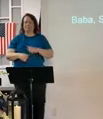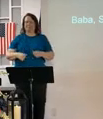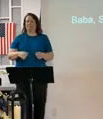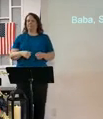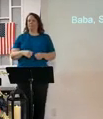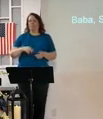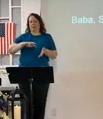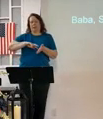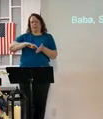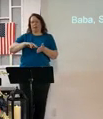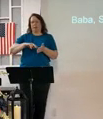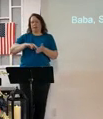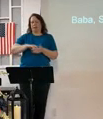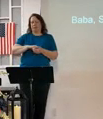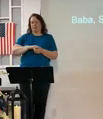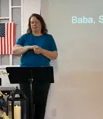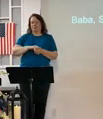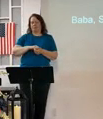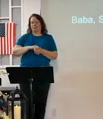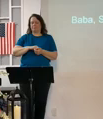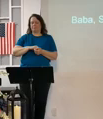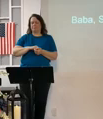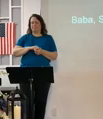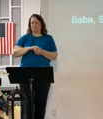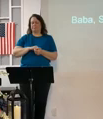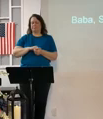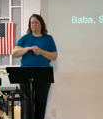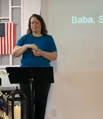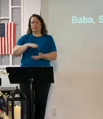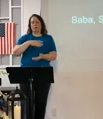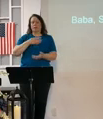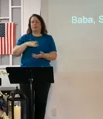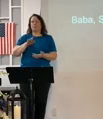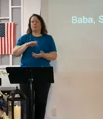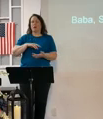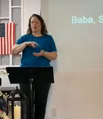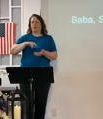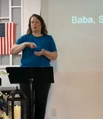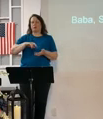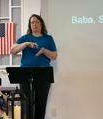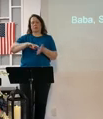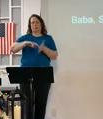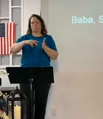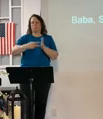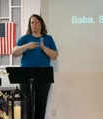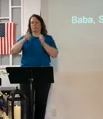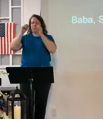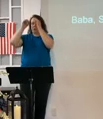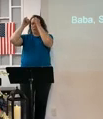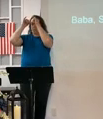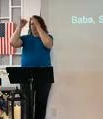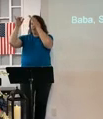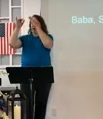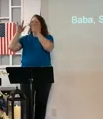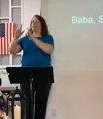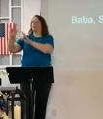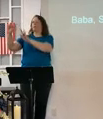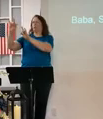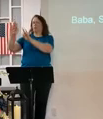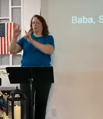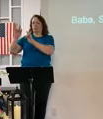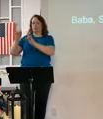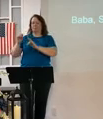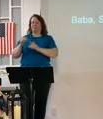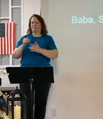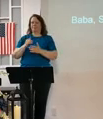for our Turkish community there. In this song, it actually translates to Father, I adore you. Again, talking